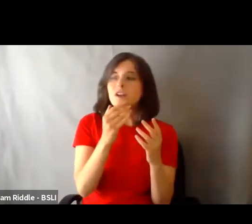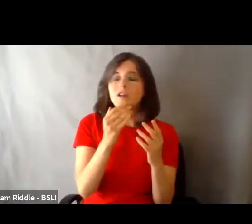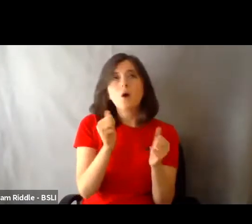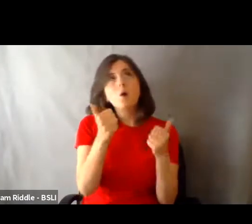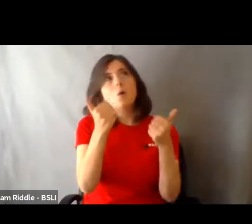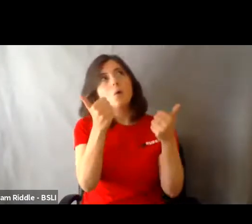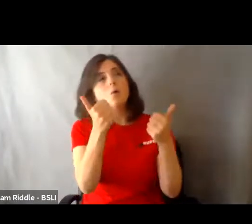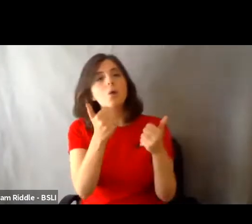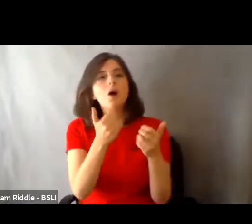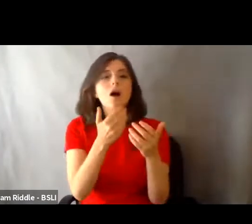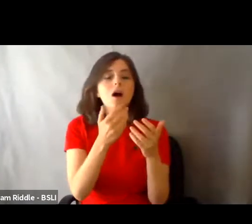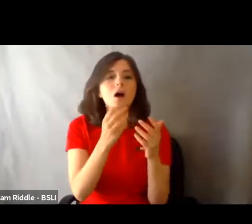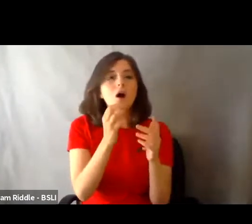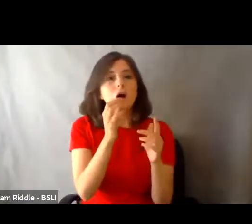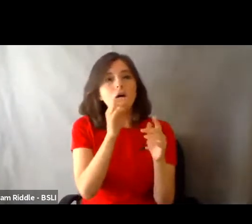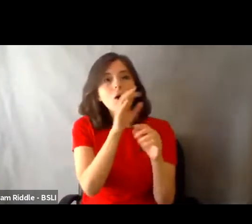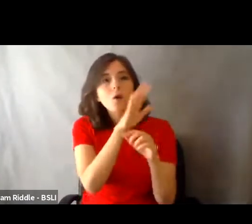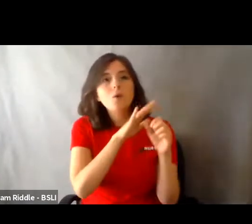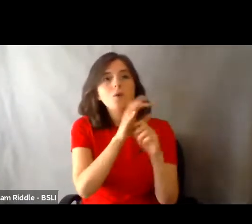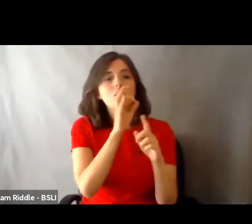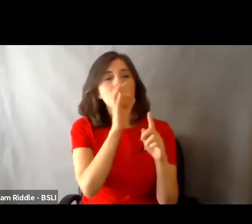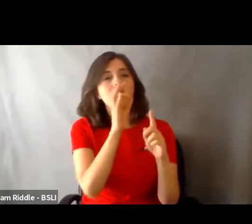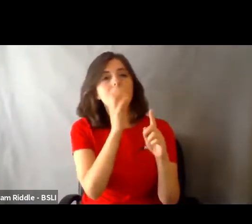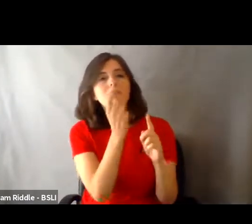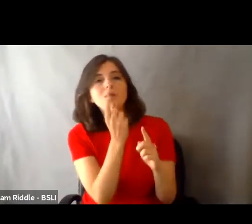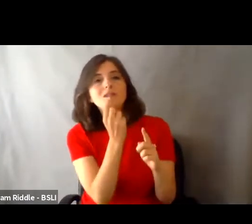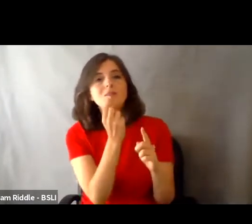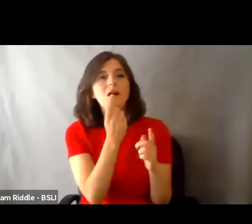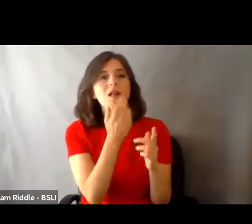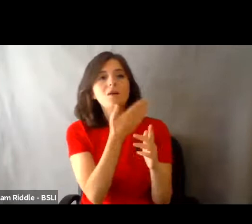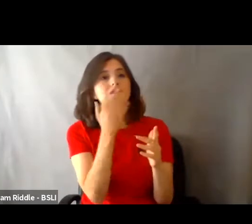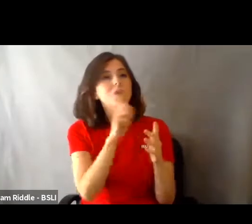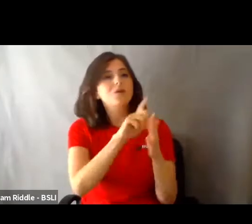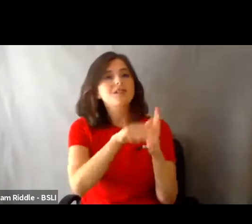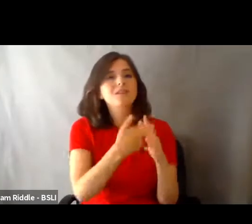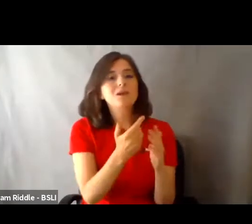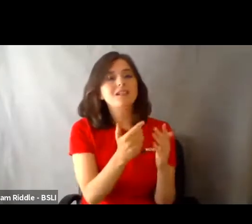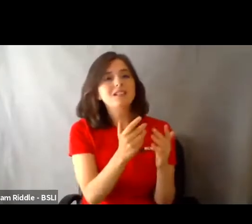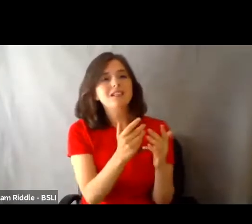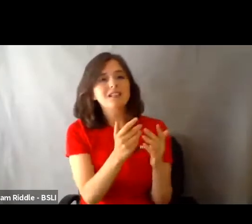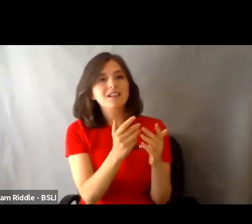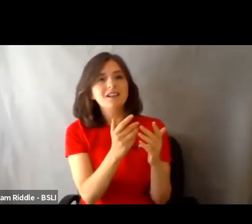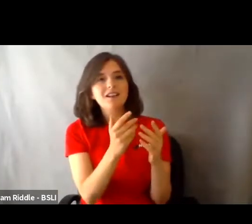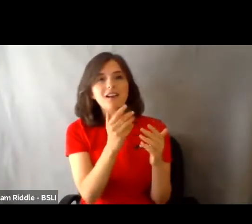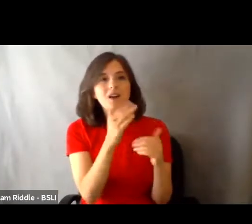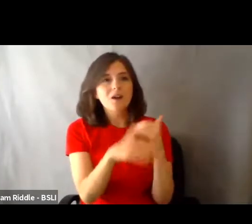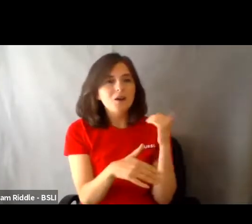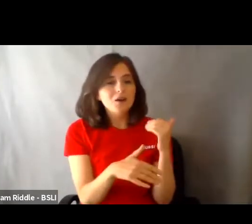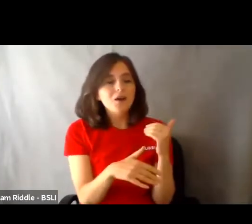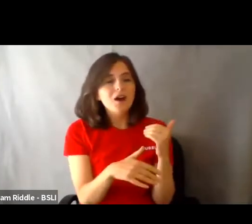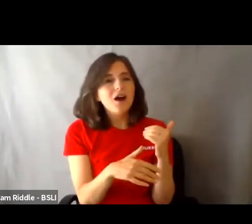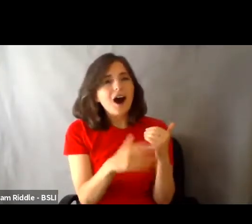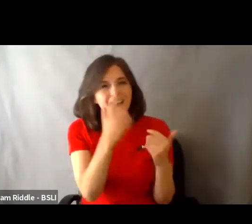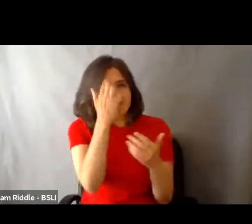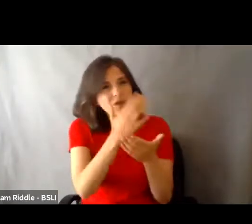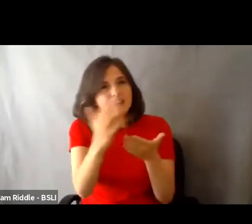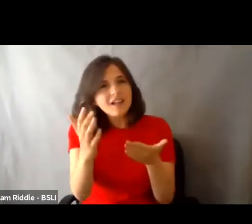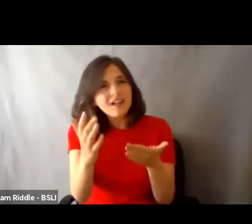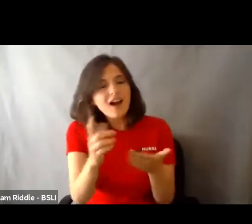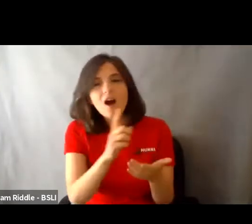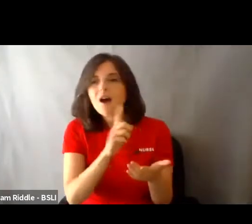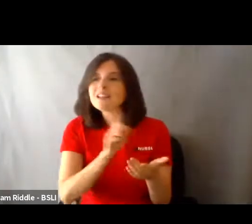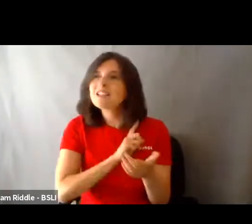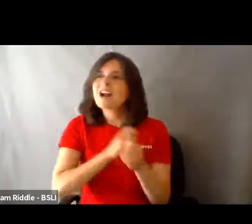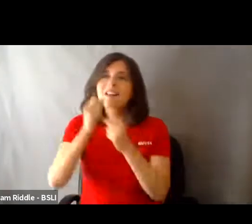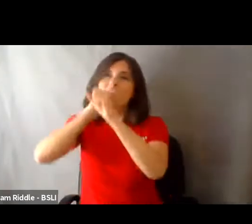disability premiums, has never made sense to me. That's like saying we could never have an NHS that was free for all, because